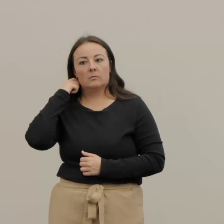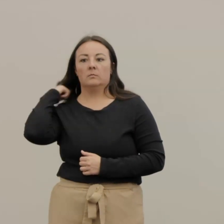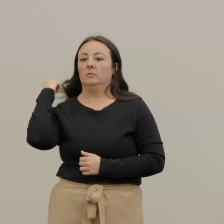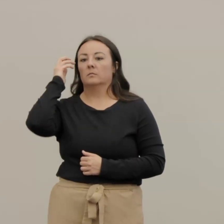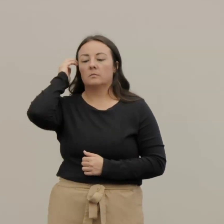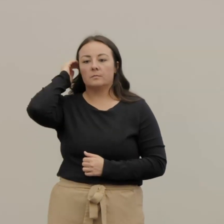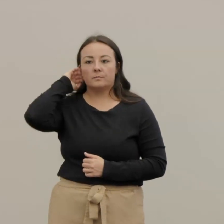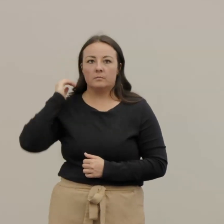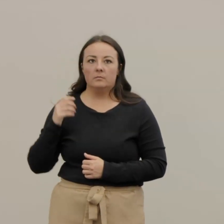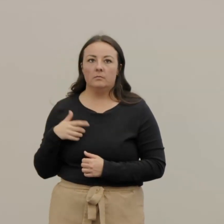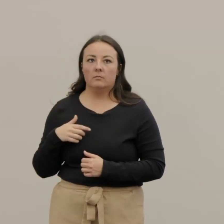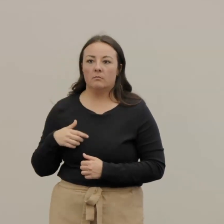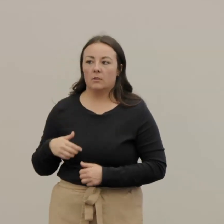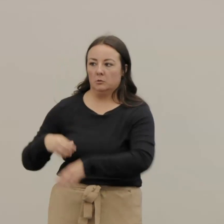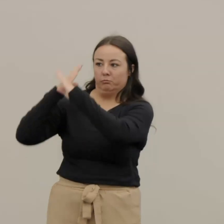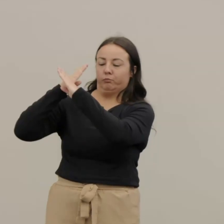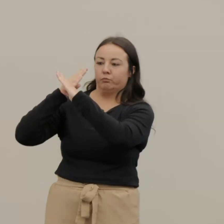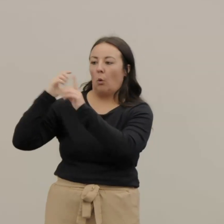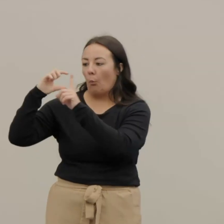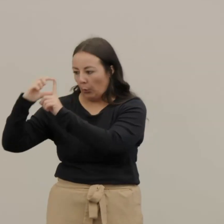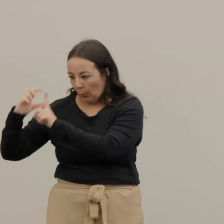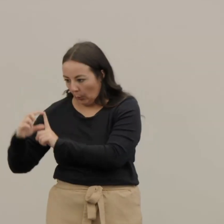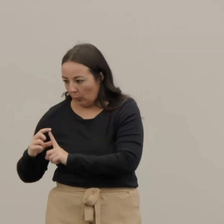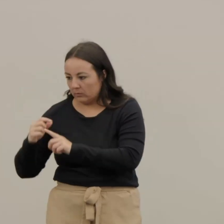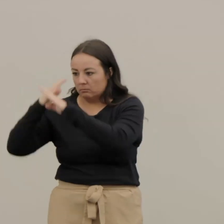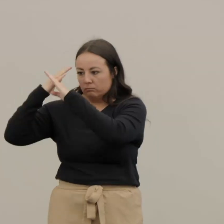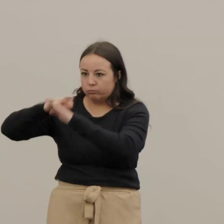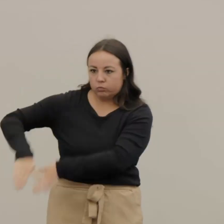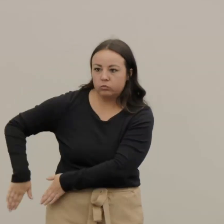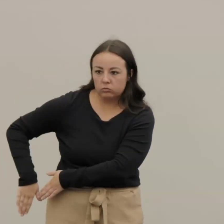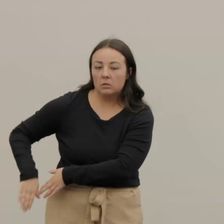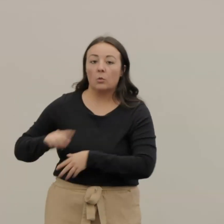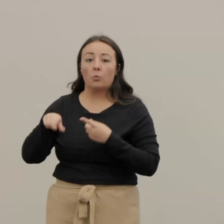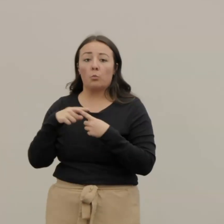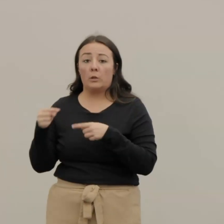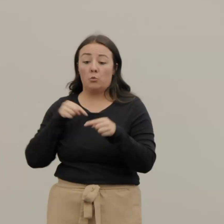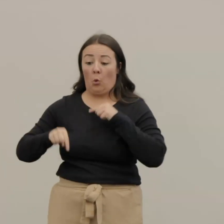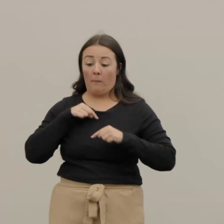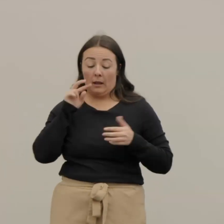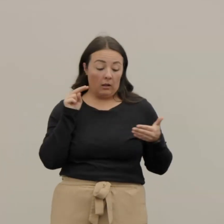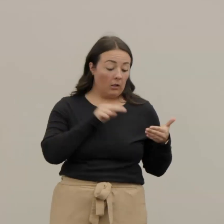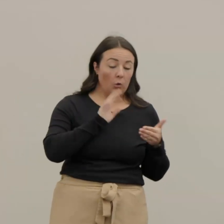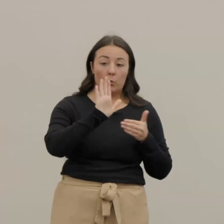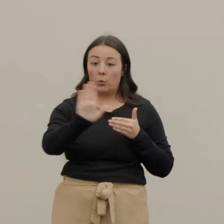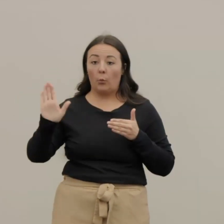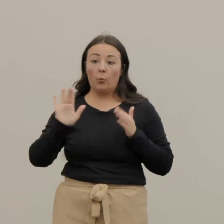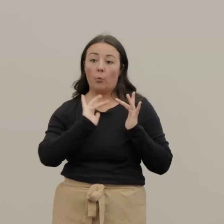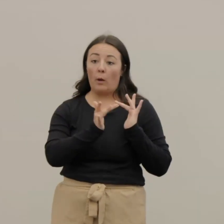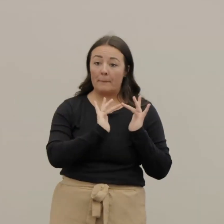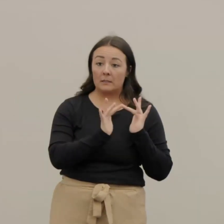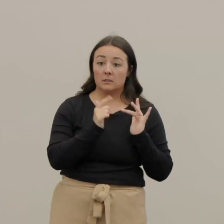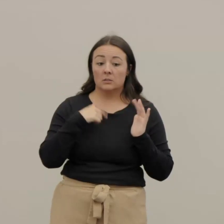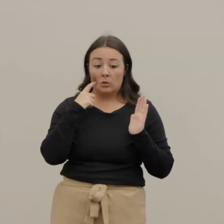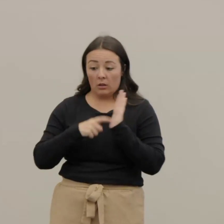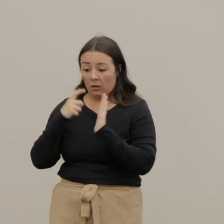Breaking down your wall of words, I want you, when you go back and look at your web pages, to start recognizing,